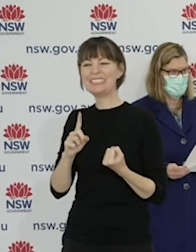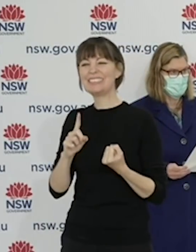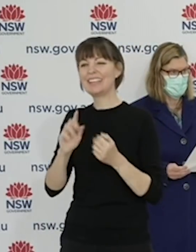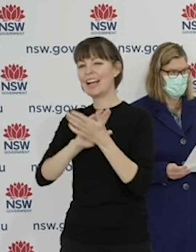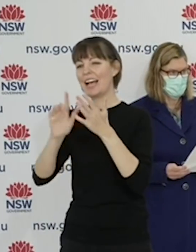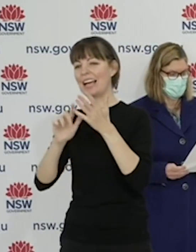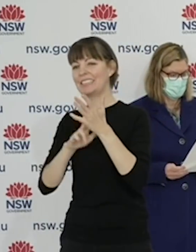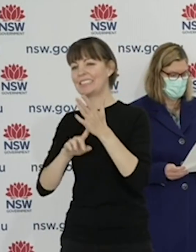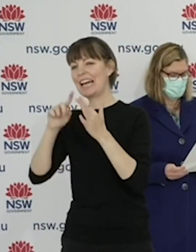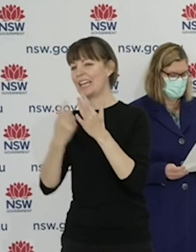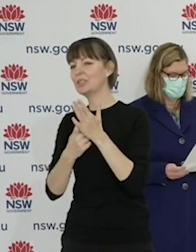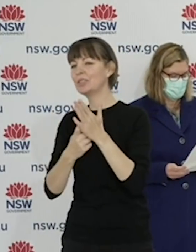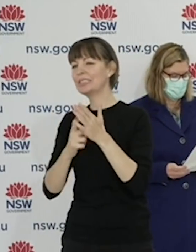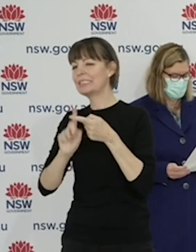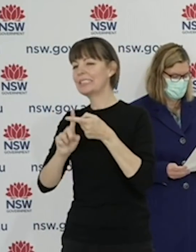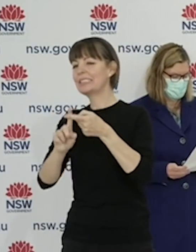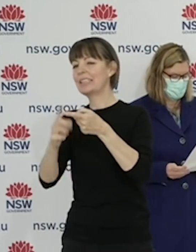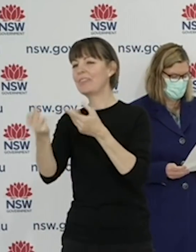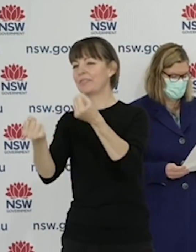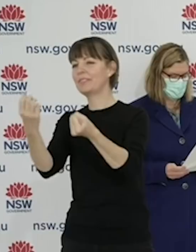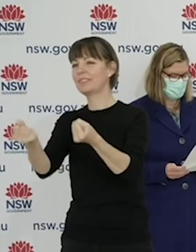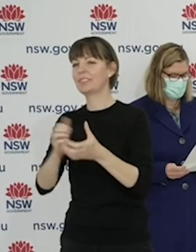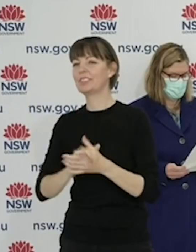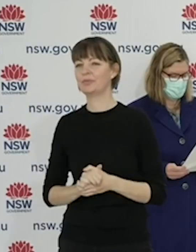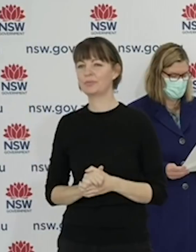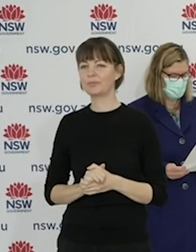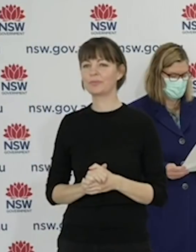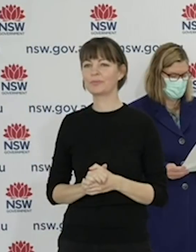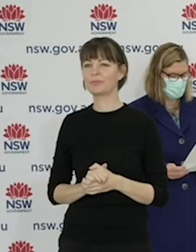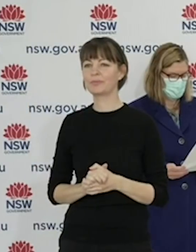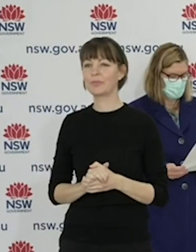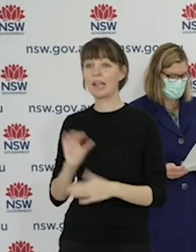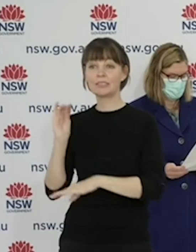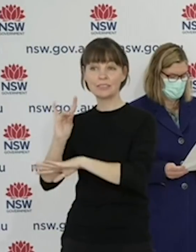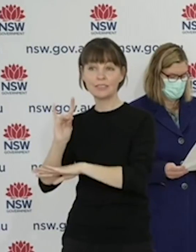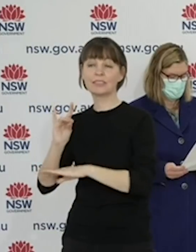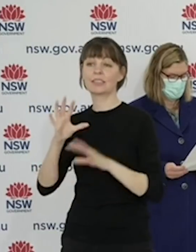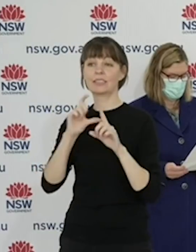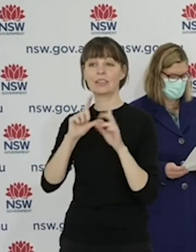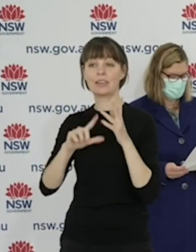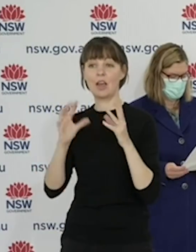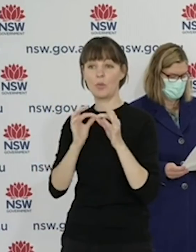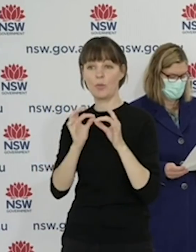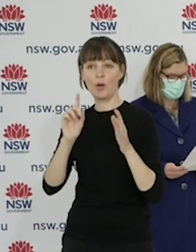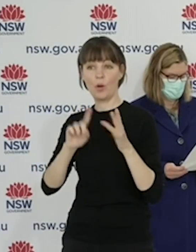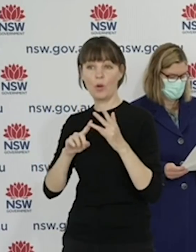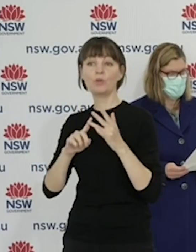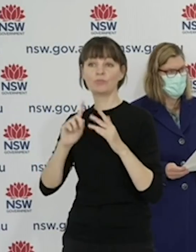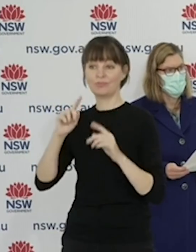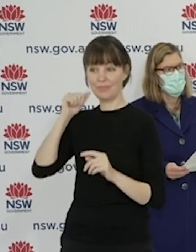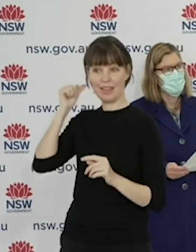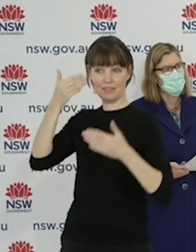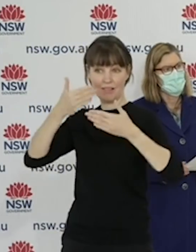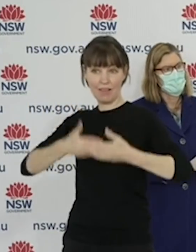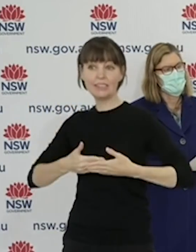unfortunately, isn't looking as positive. And as has been foreshadowed, in Dubbo, there were two cases overnight. And that follows, which is really